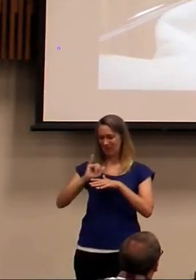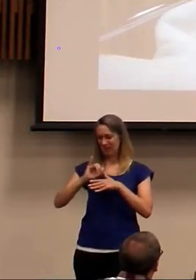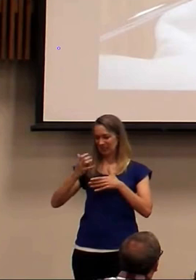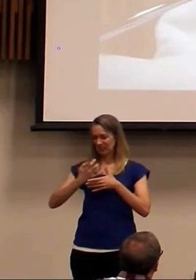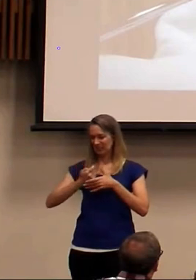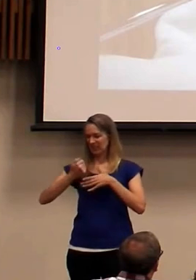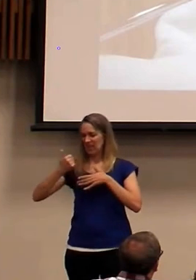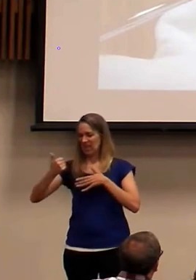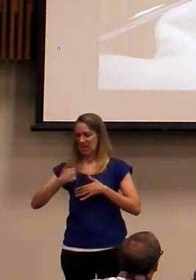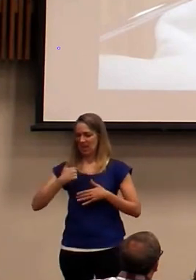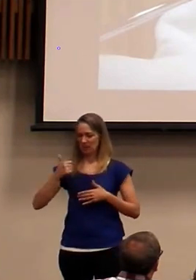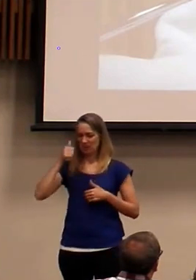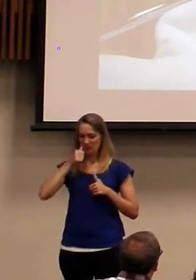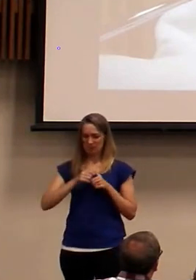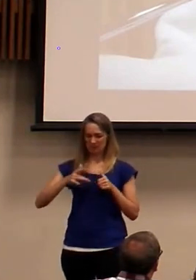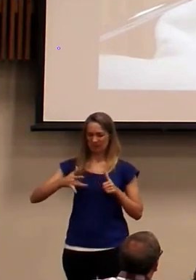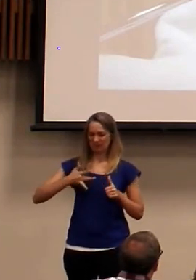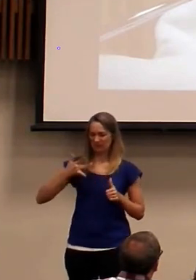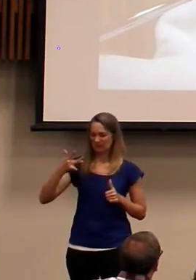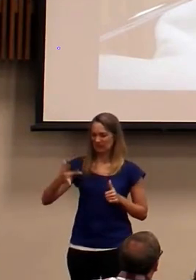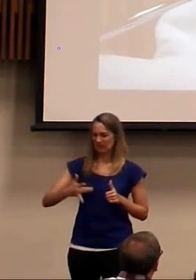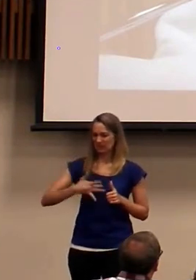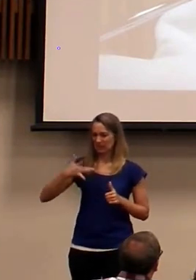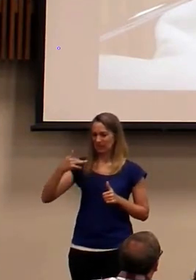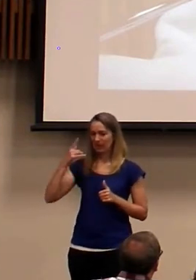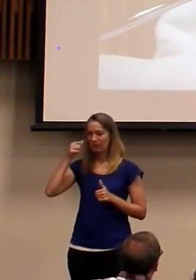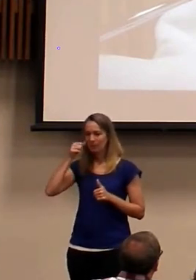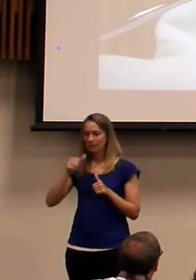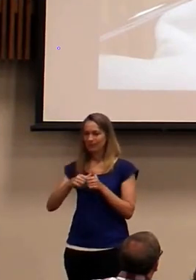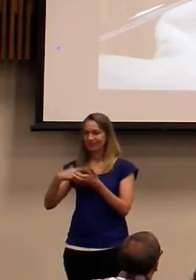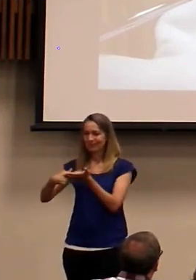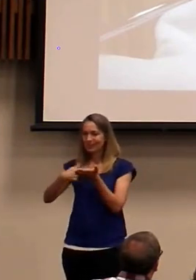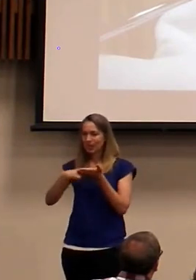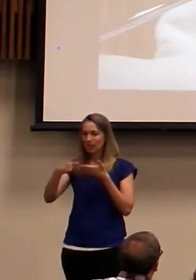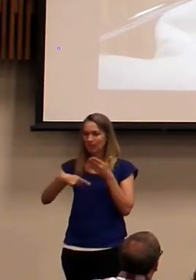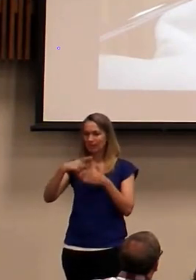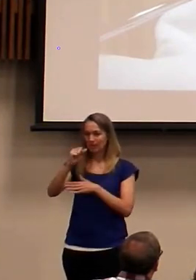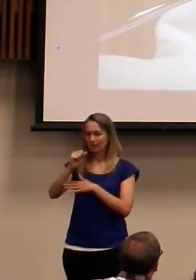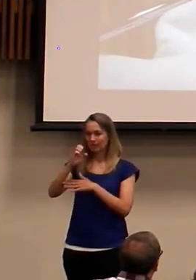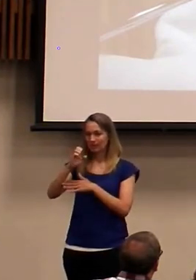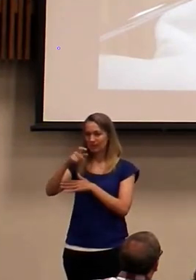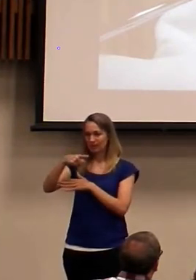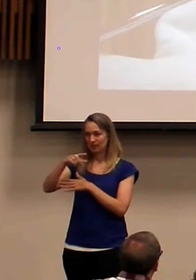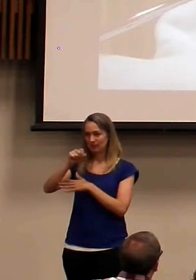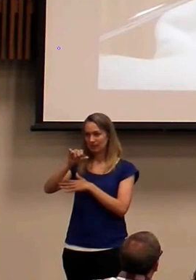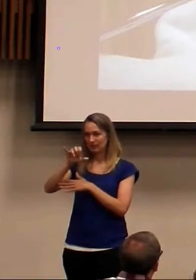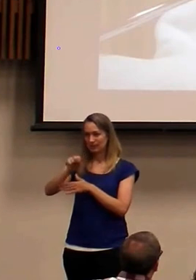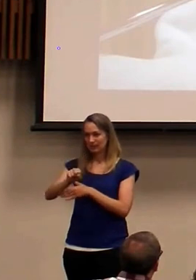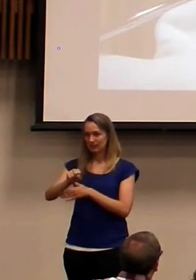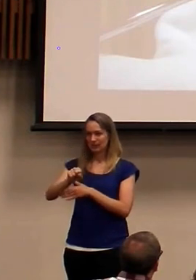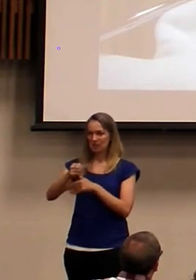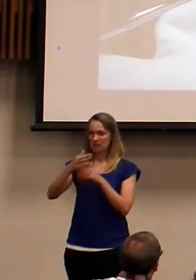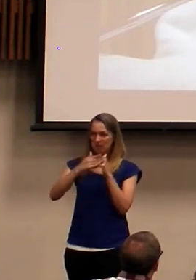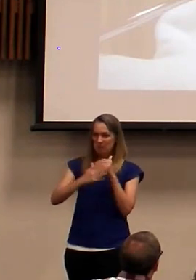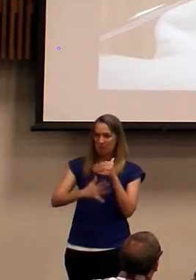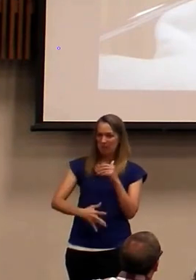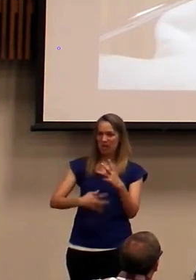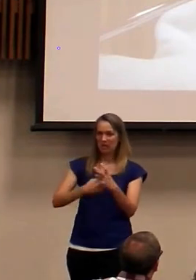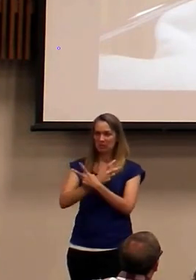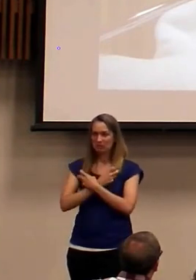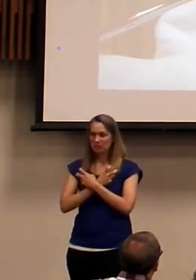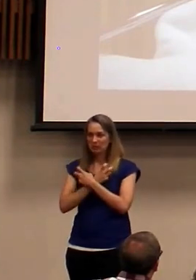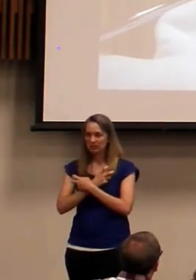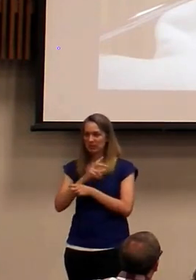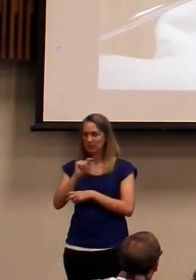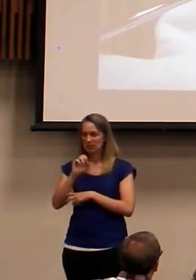I remember them talking about sepsis and what that is, blood poisoning, being toxic. I still remember all